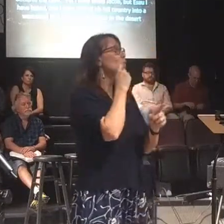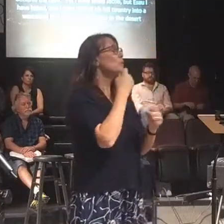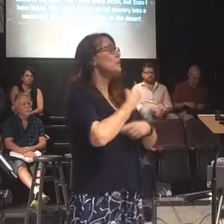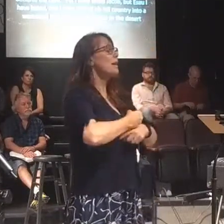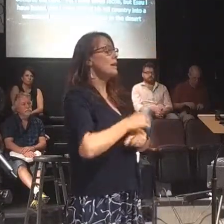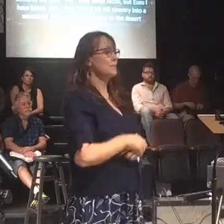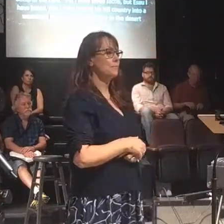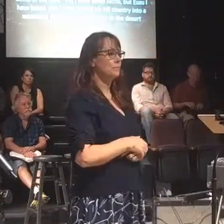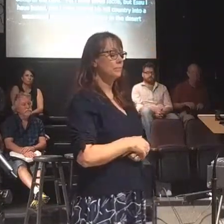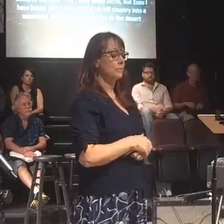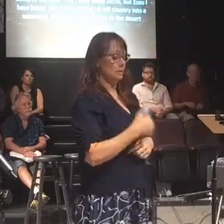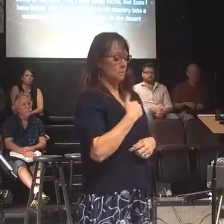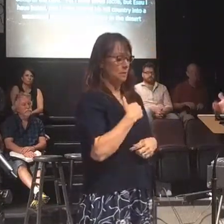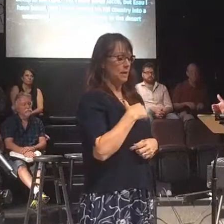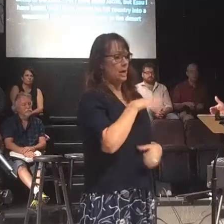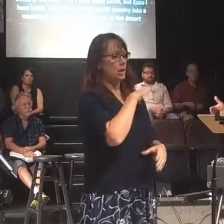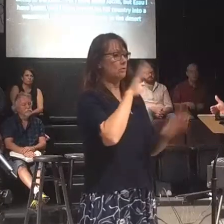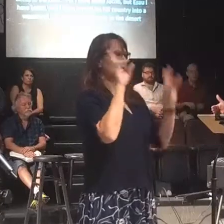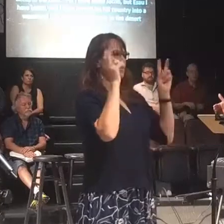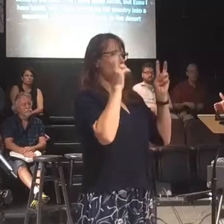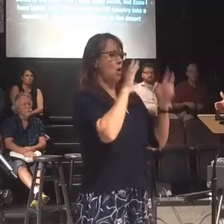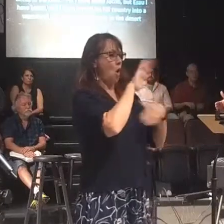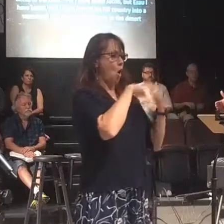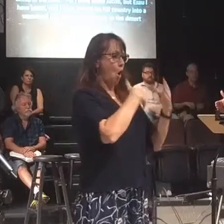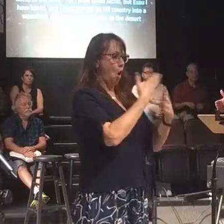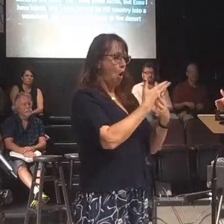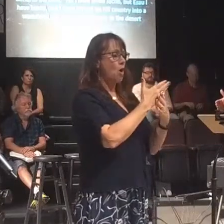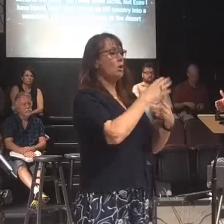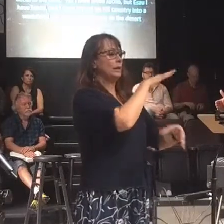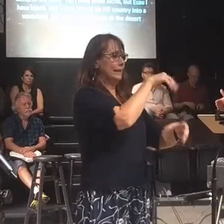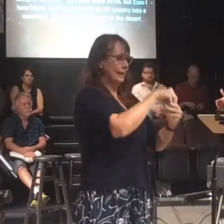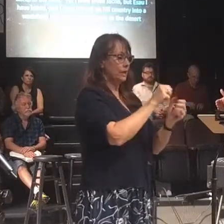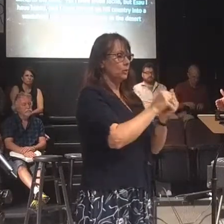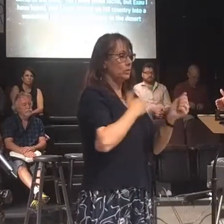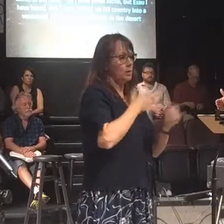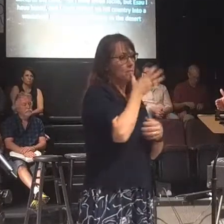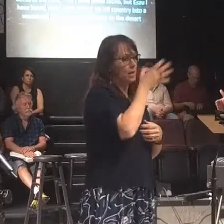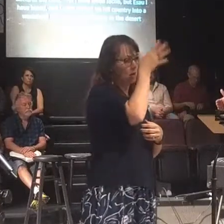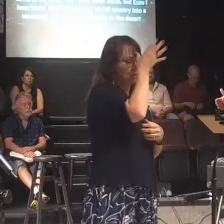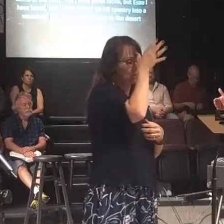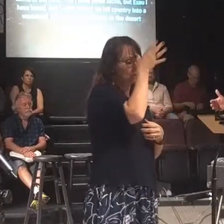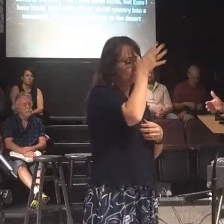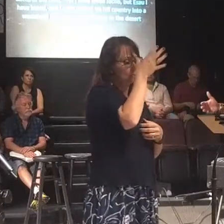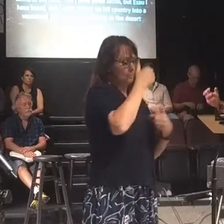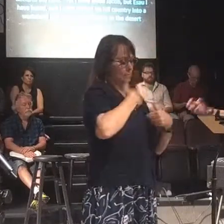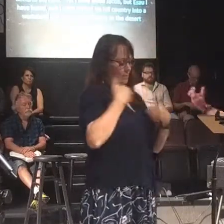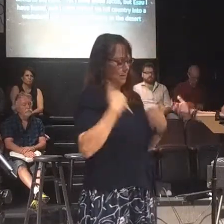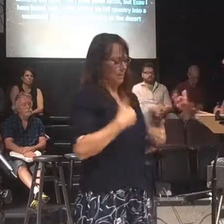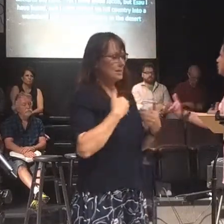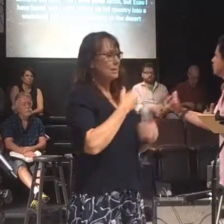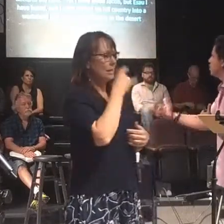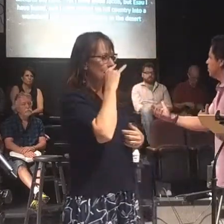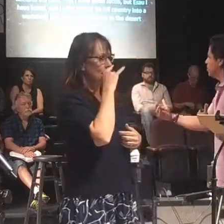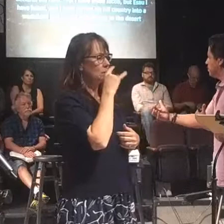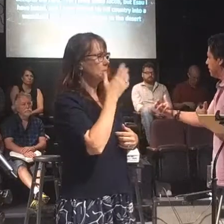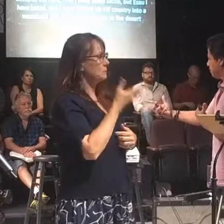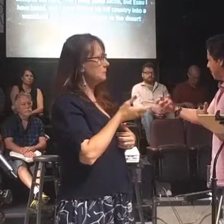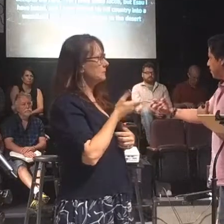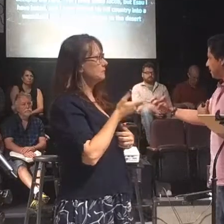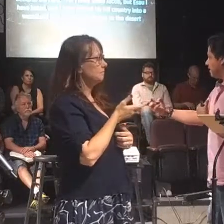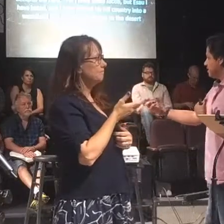Being all in with my parents, with my kids, it's very interesting because it doesn't necessarily get